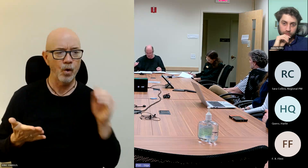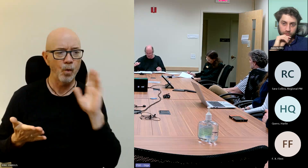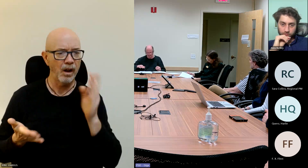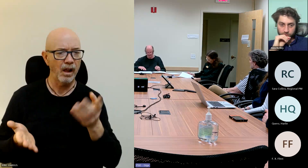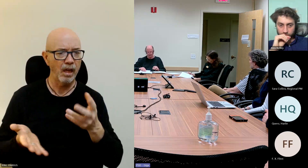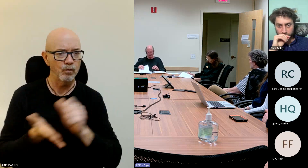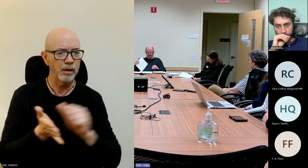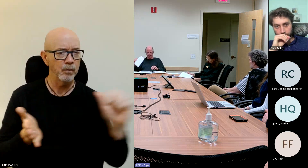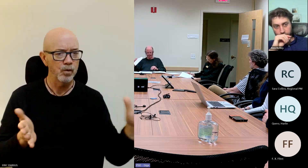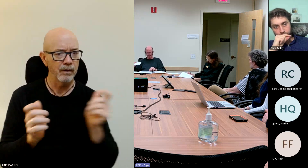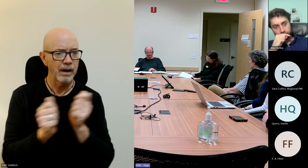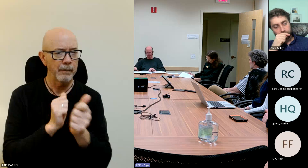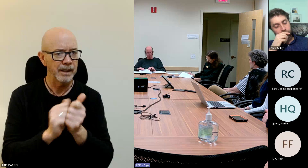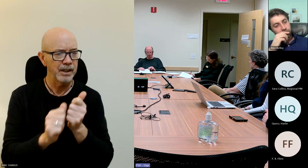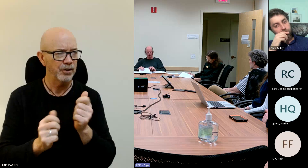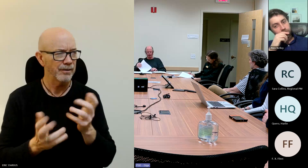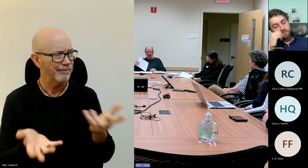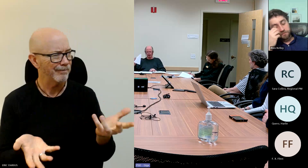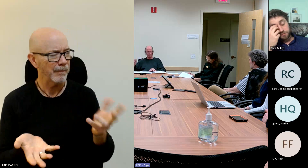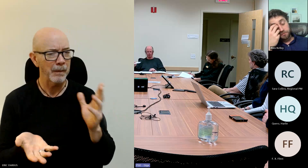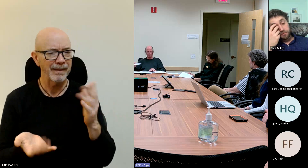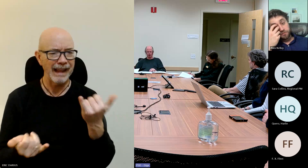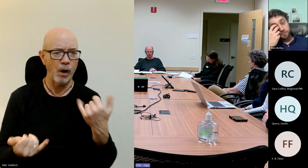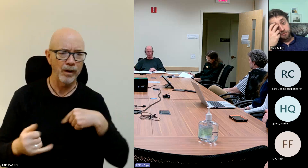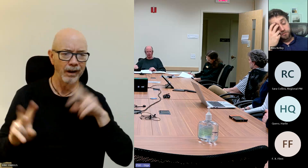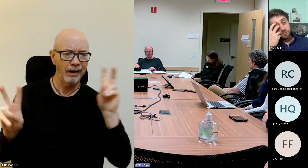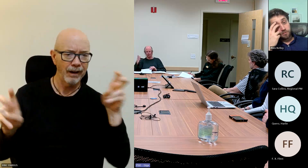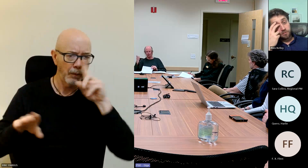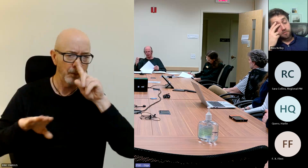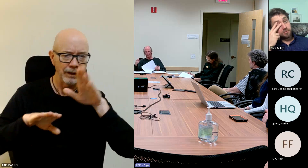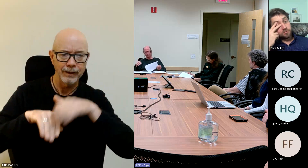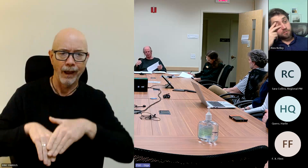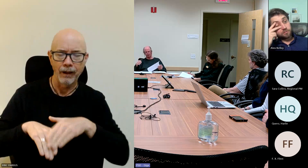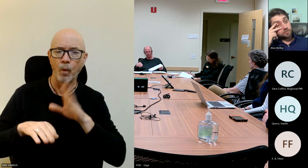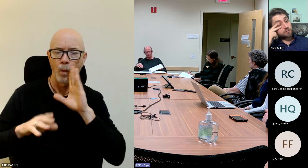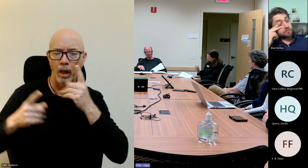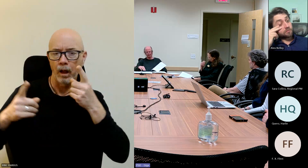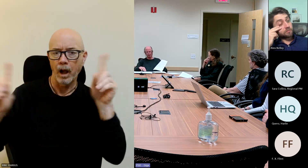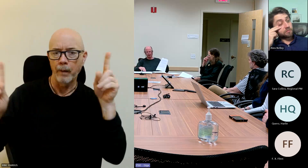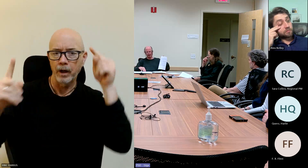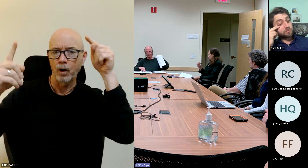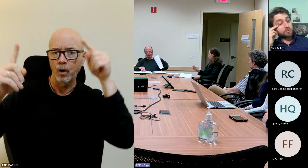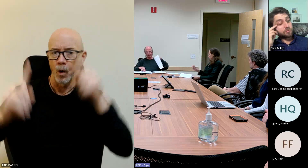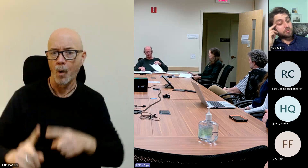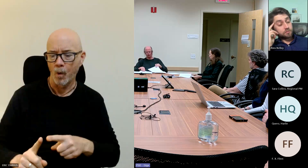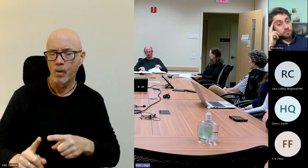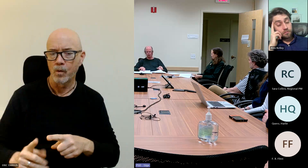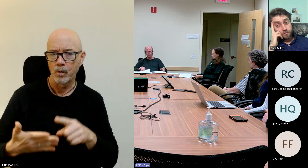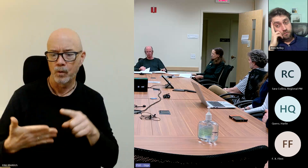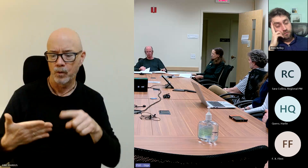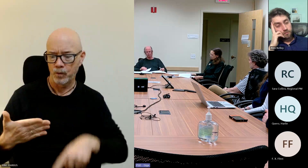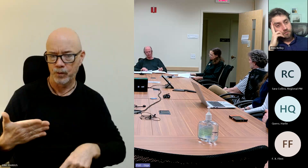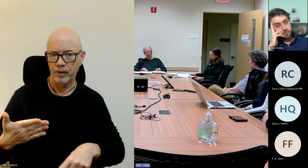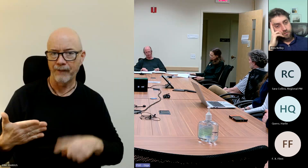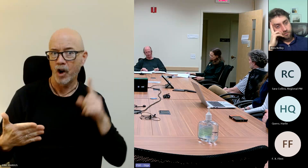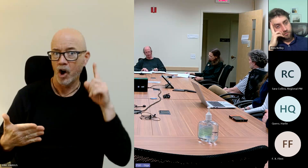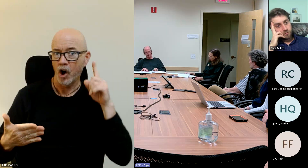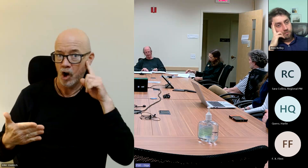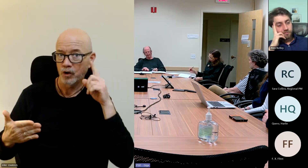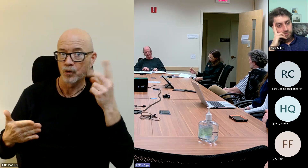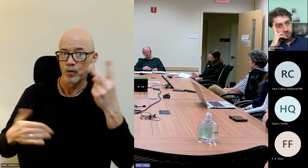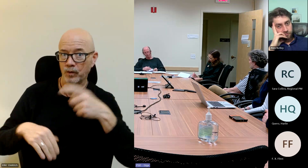to pretend that we're going to accomplish the goals, I just heard this twice now, we're going to accomplish the goals of